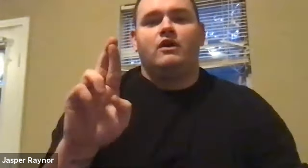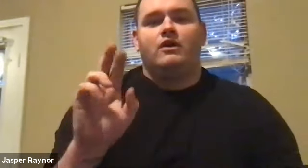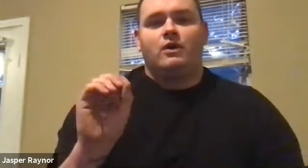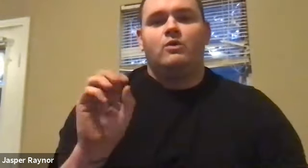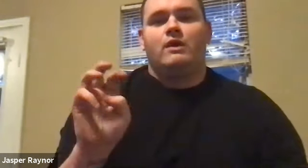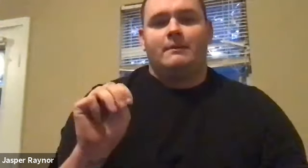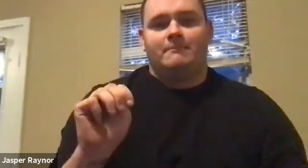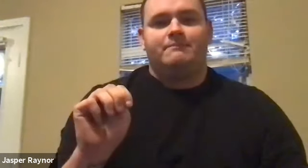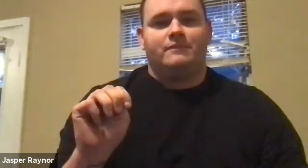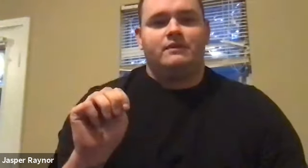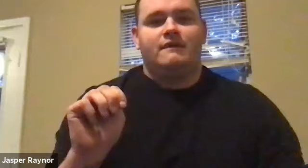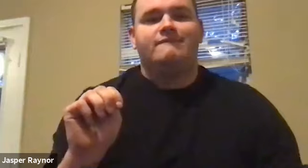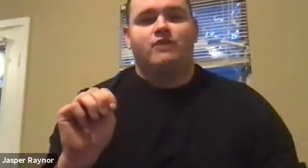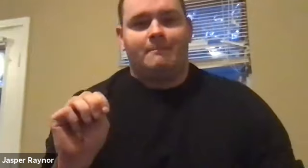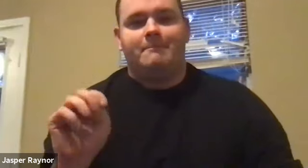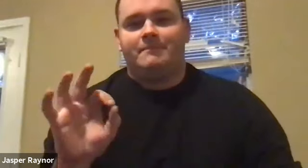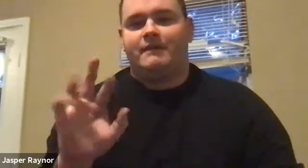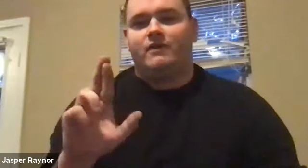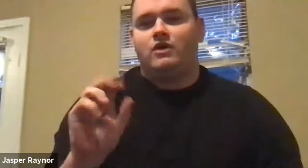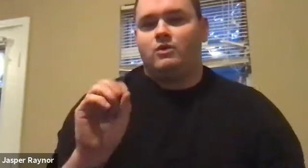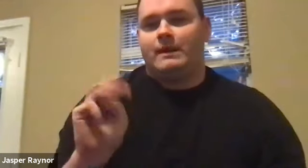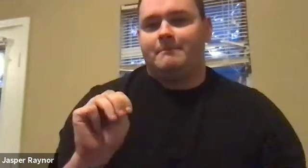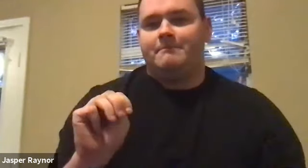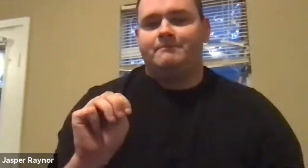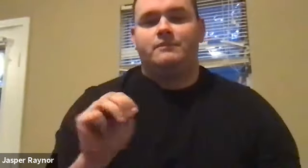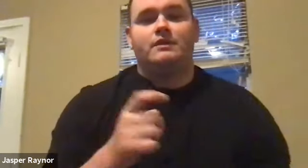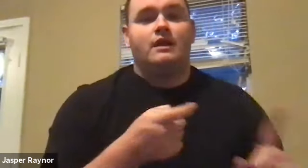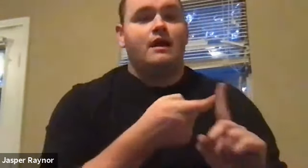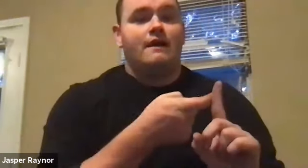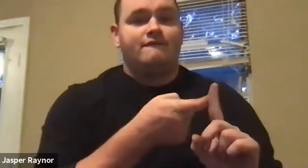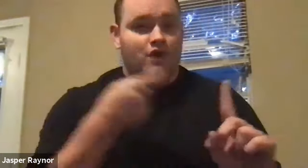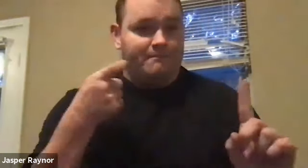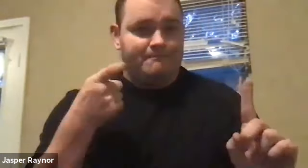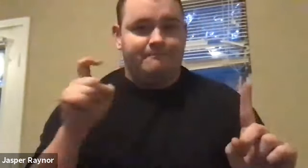FROM. From. FROM. From.